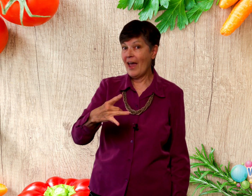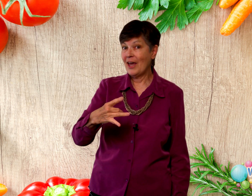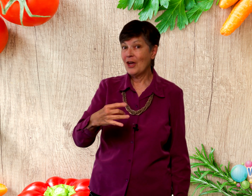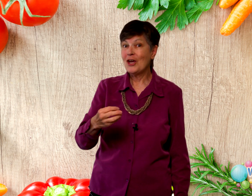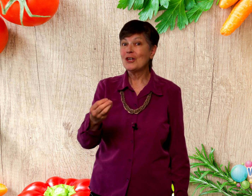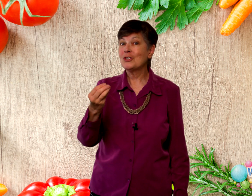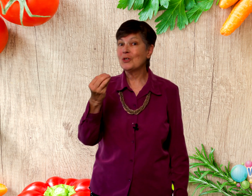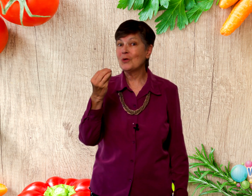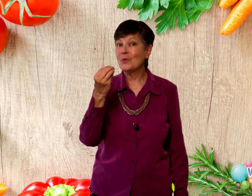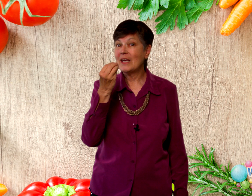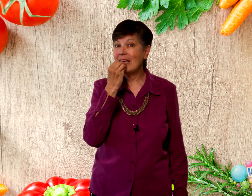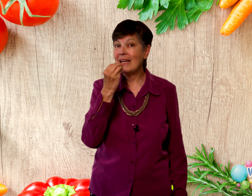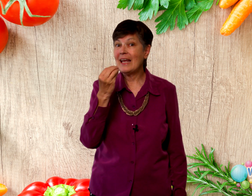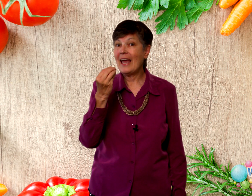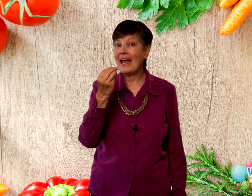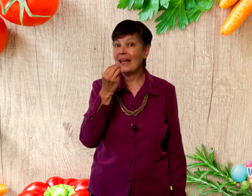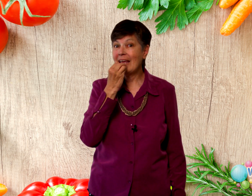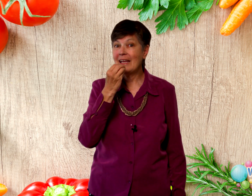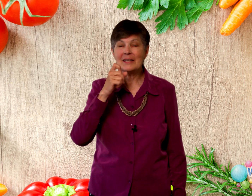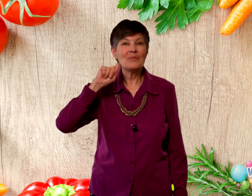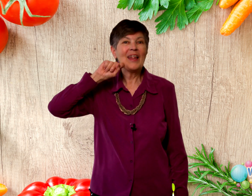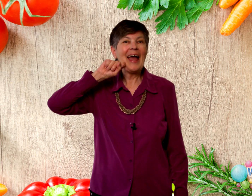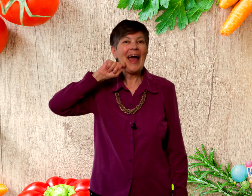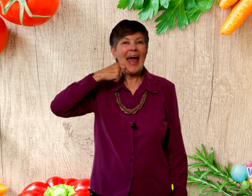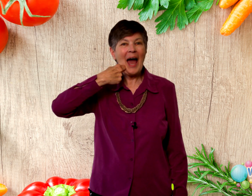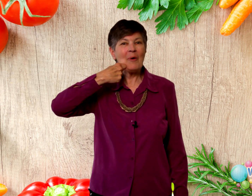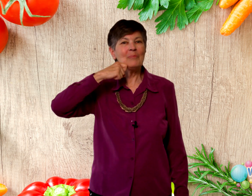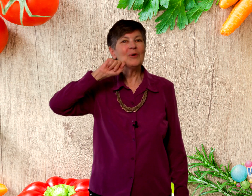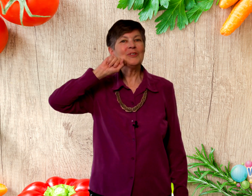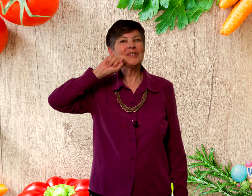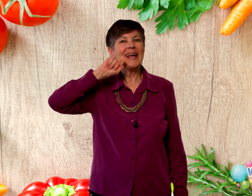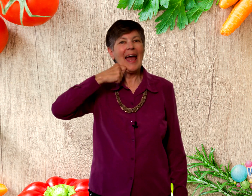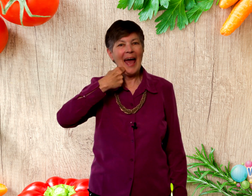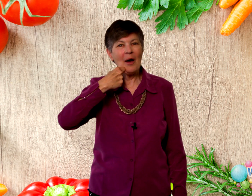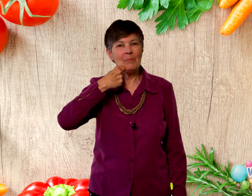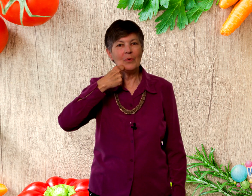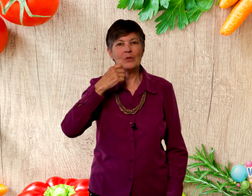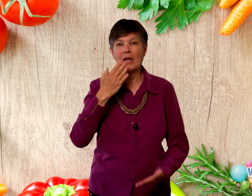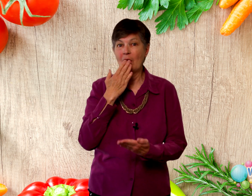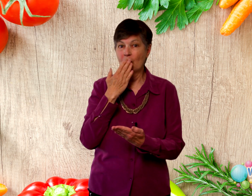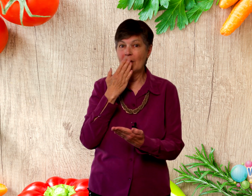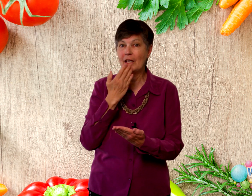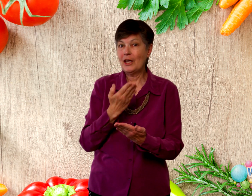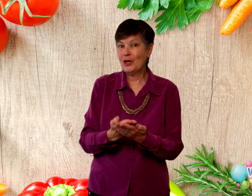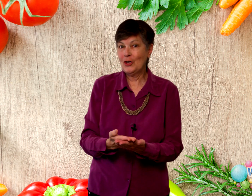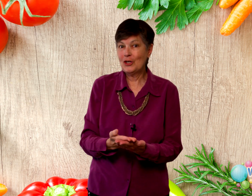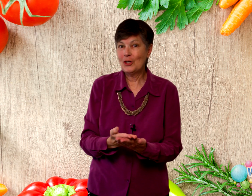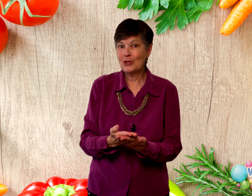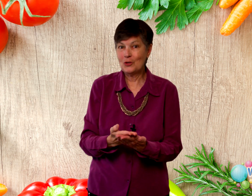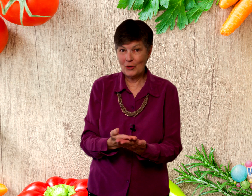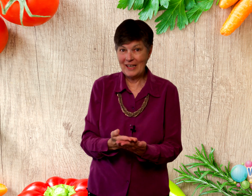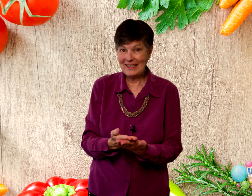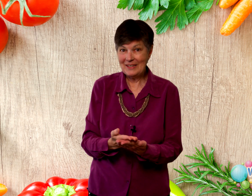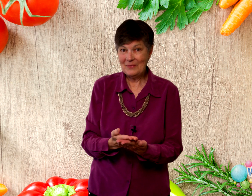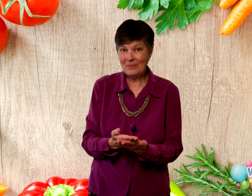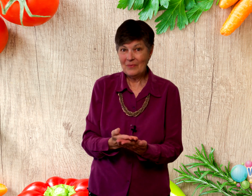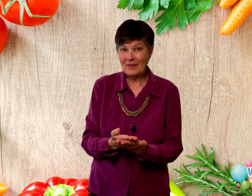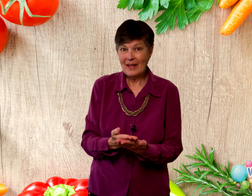like to eat and eat. Apples, apples. A really good treat.